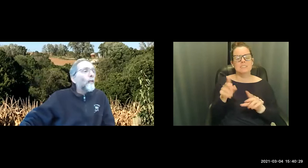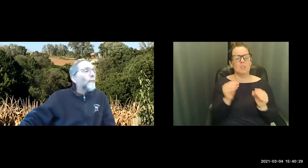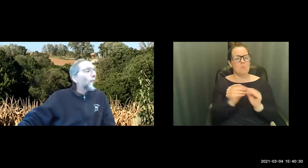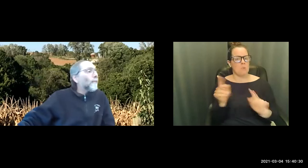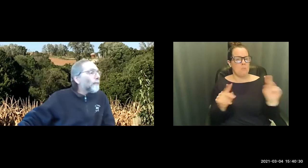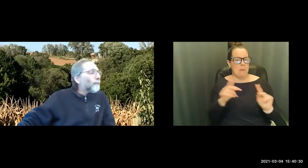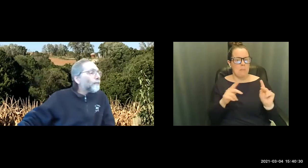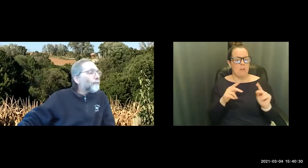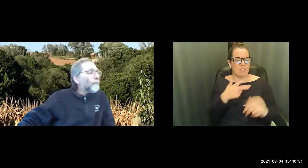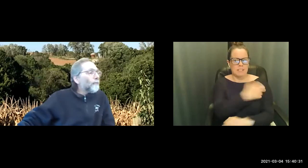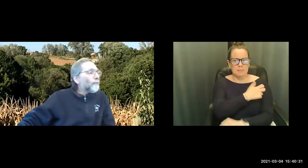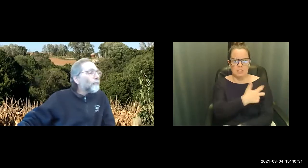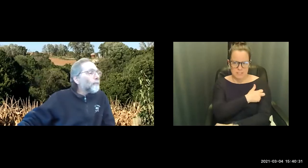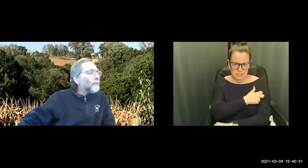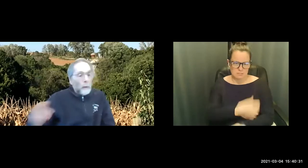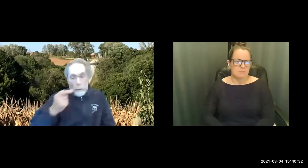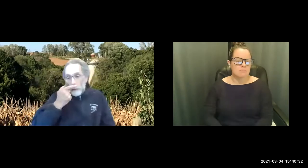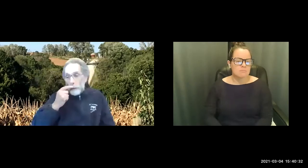immunized.